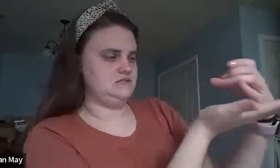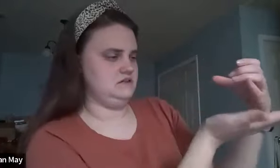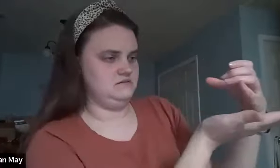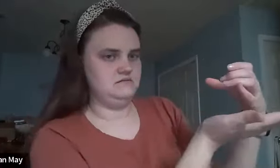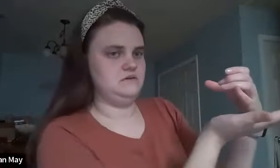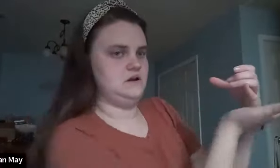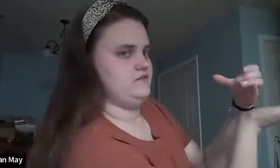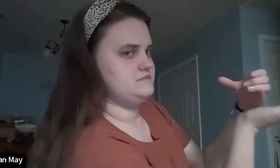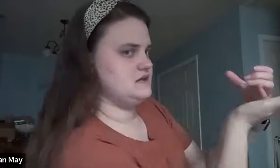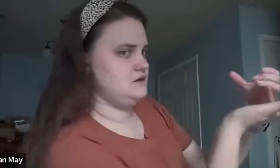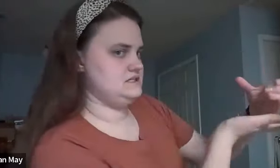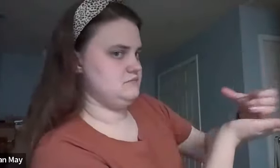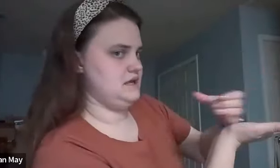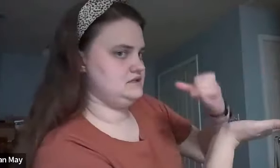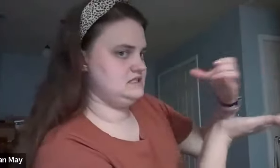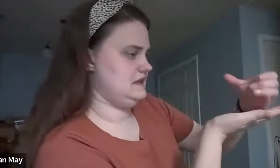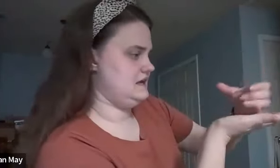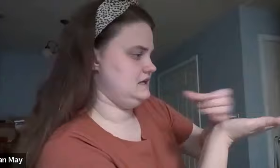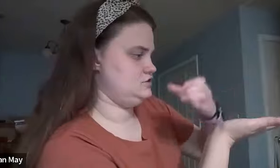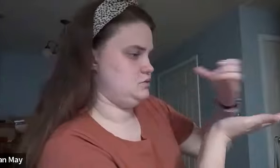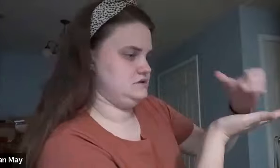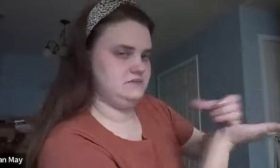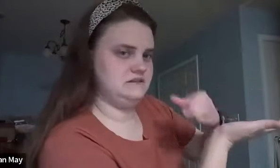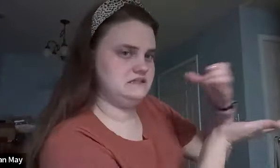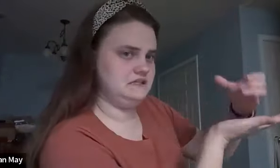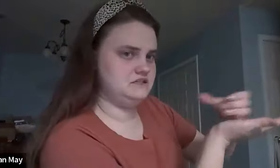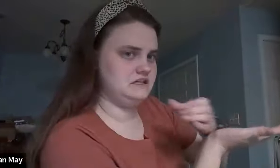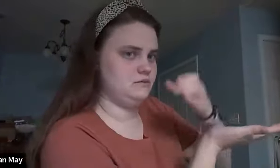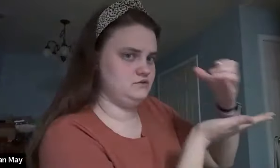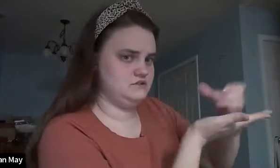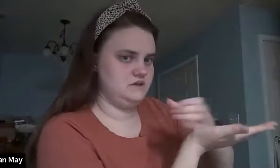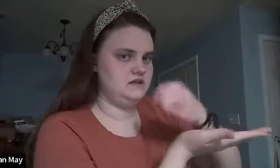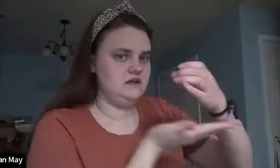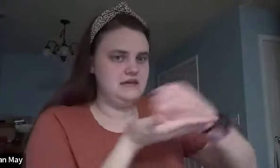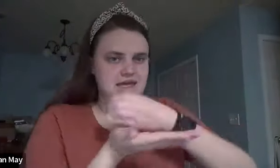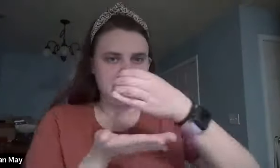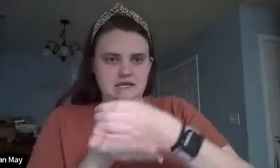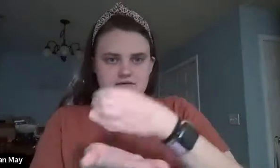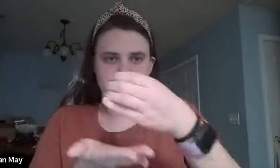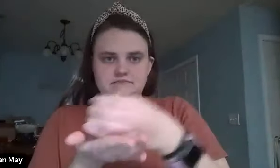see. If I'm sideways, I'm like sliding it towards me. The C is like going towards me. Cake.